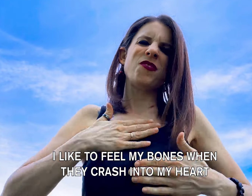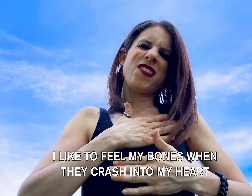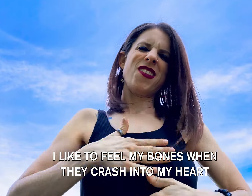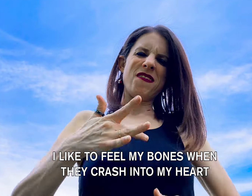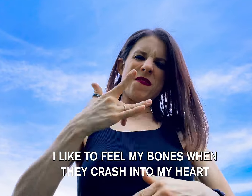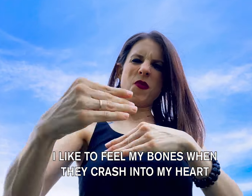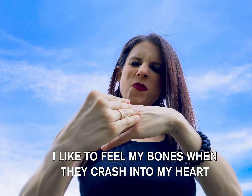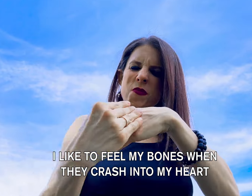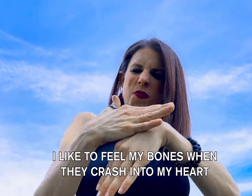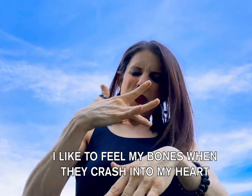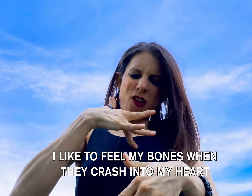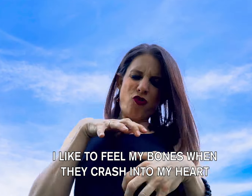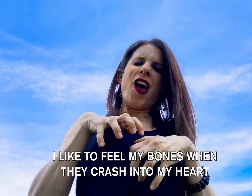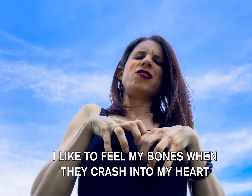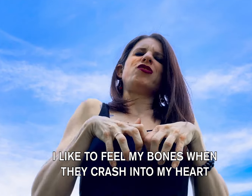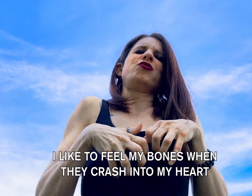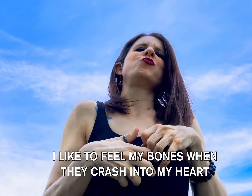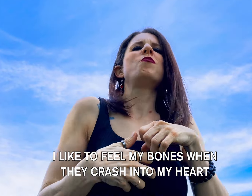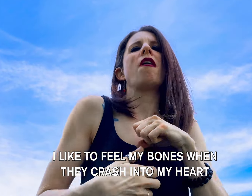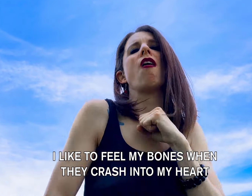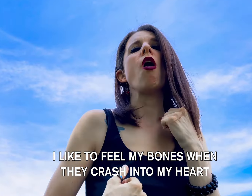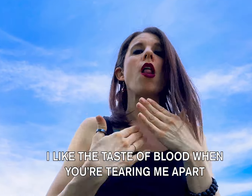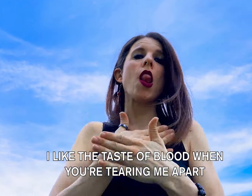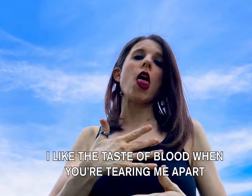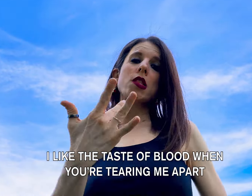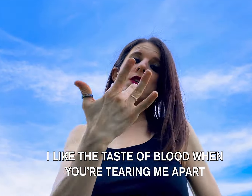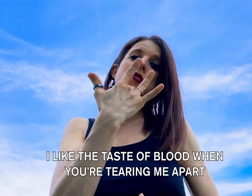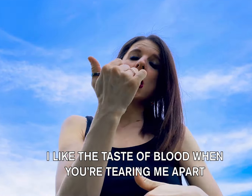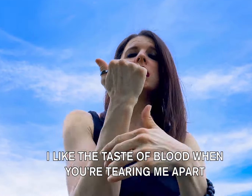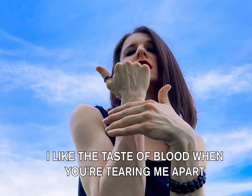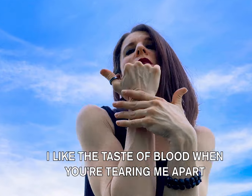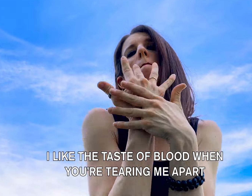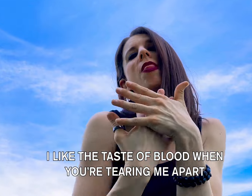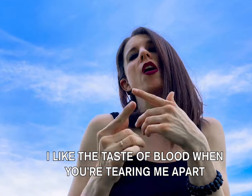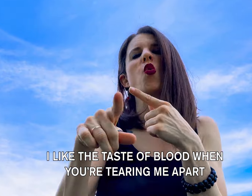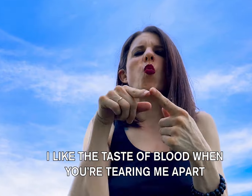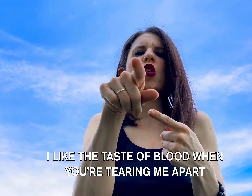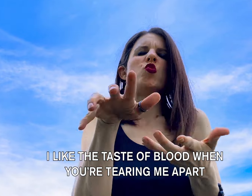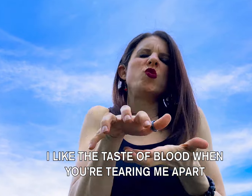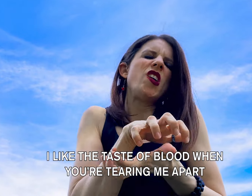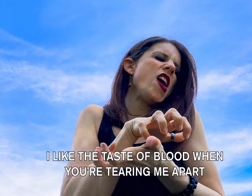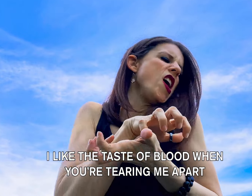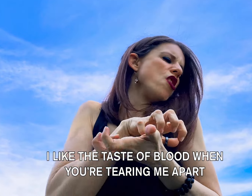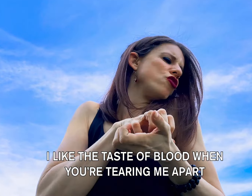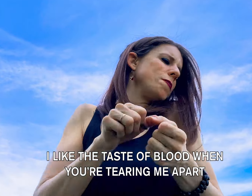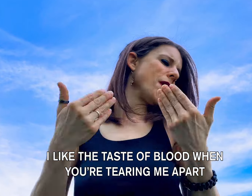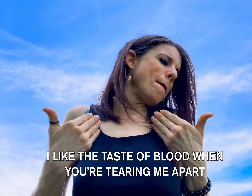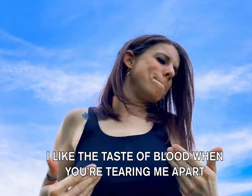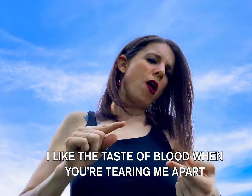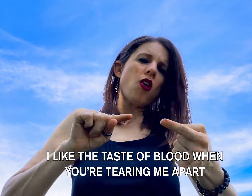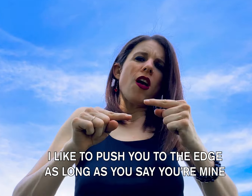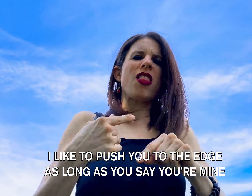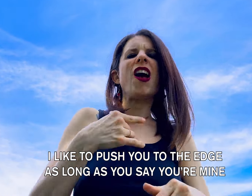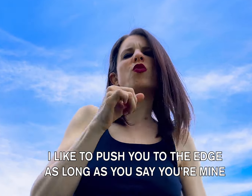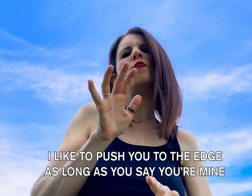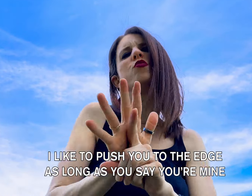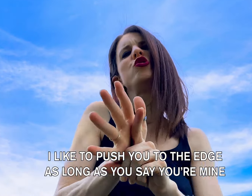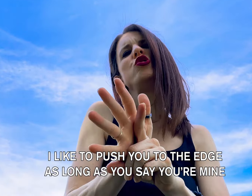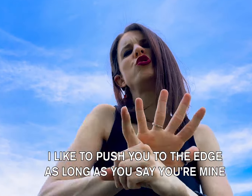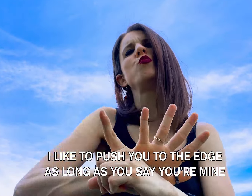feel my bones when they crash into my heart. I like the taste of blood when you're tearing me apart. I like to push you